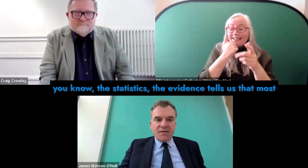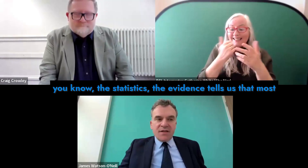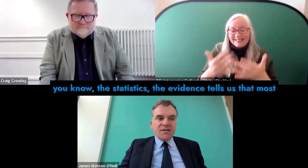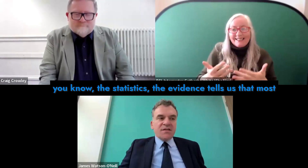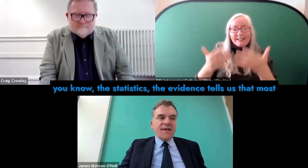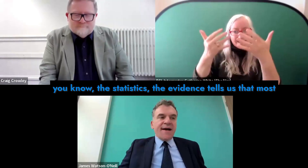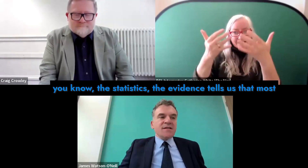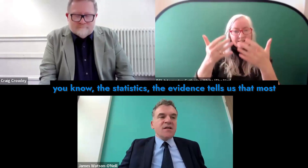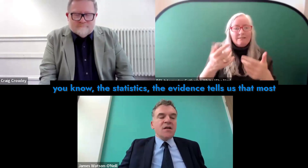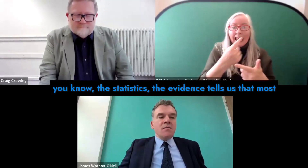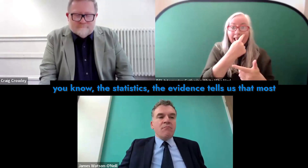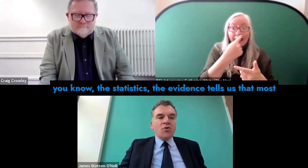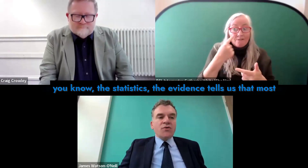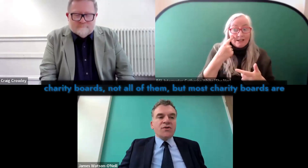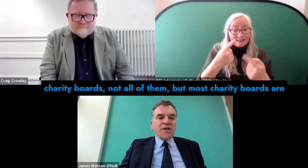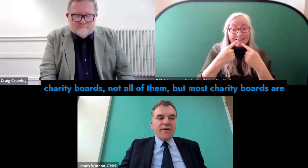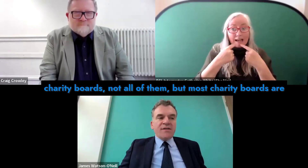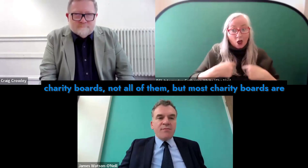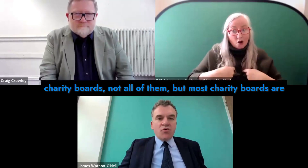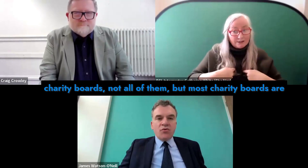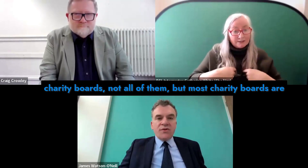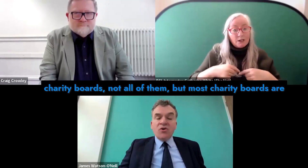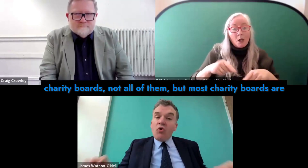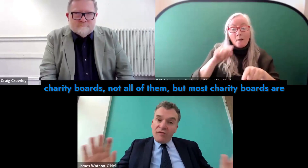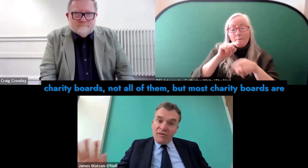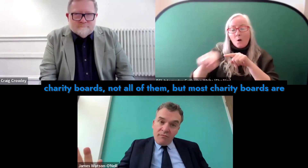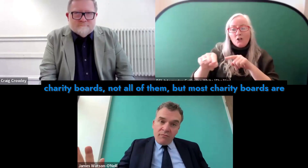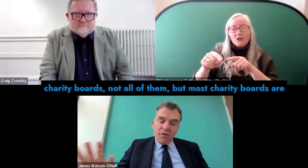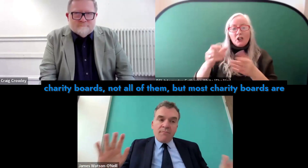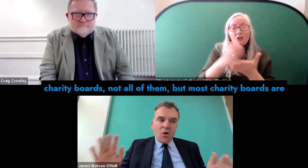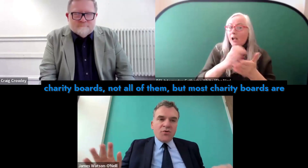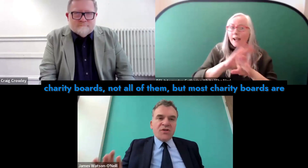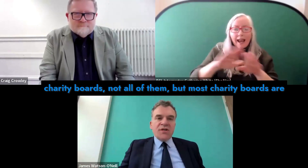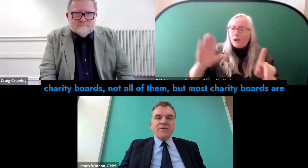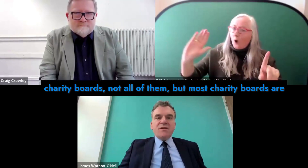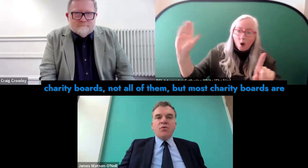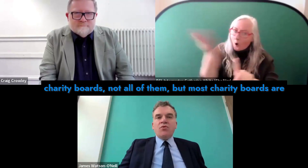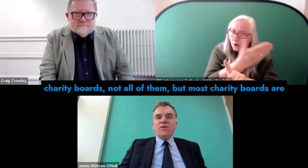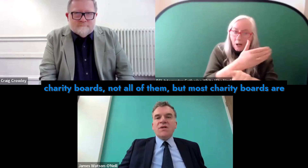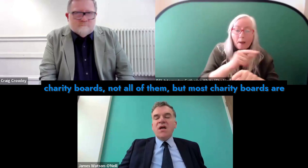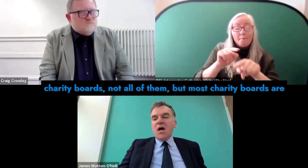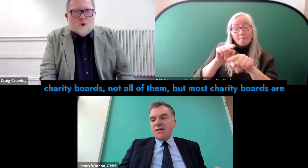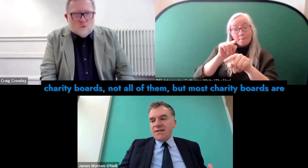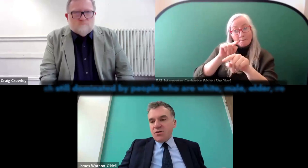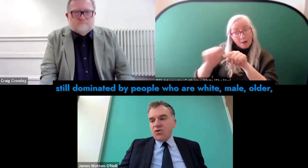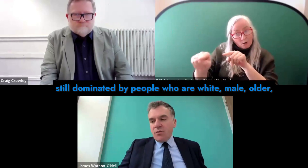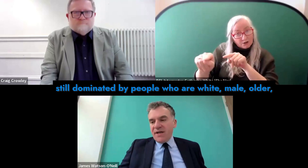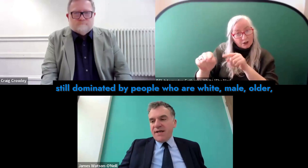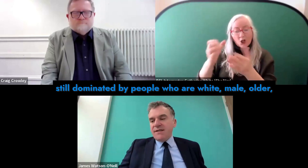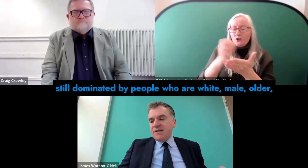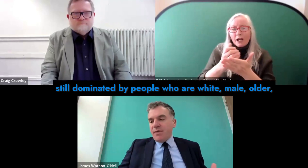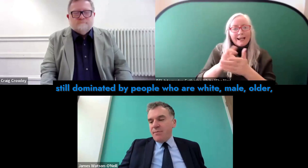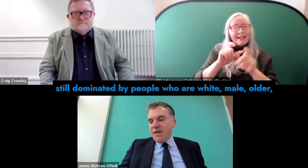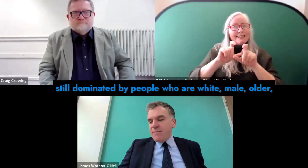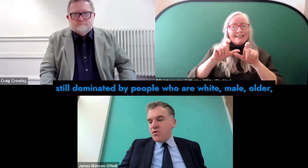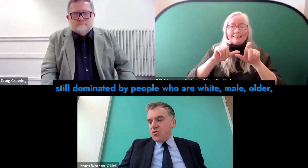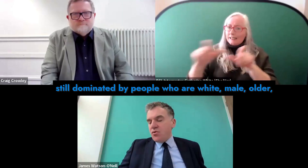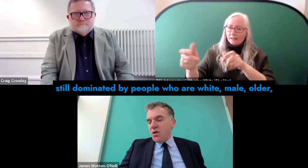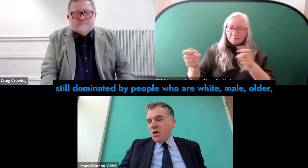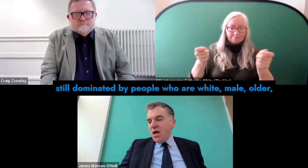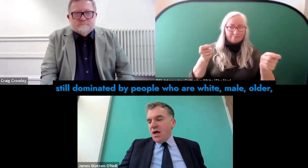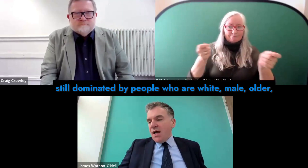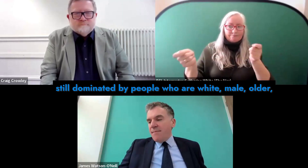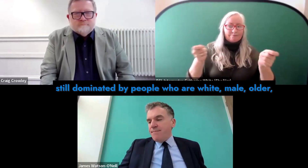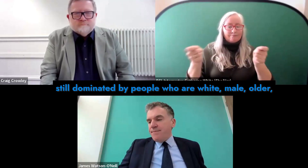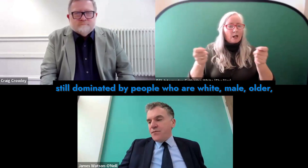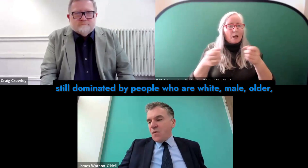evidence tells us that most charity boards, not all of them, but most charity boards are still dominated by